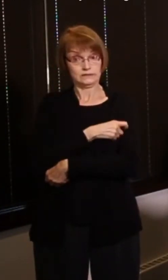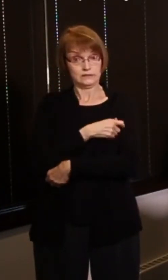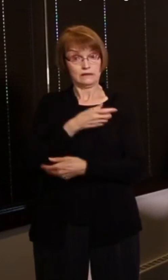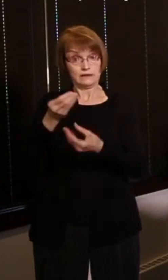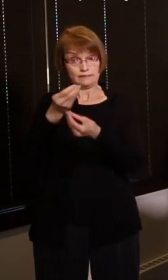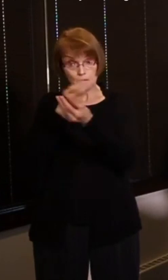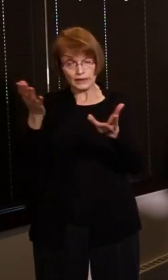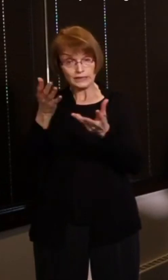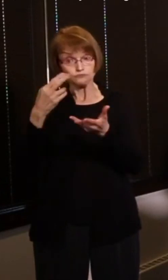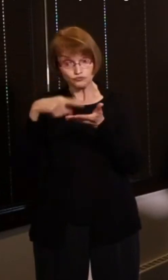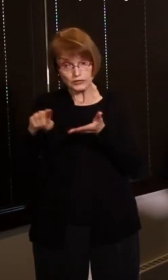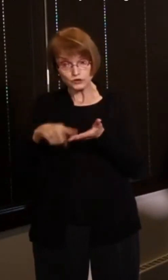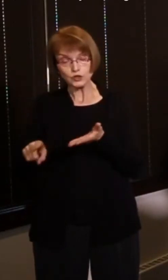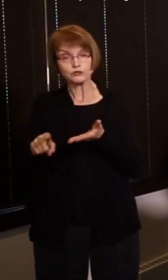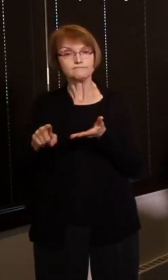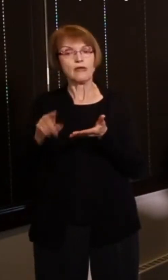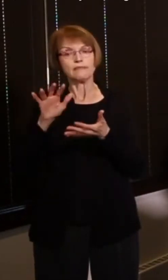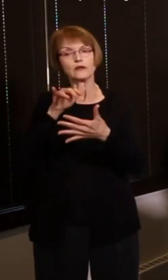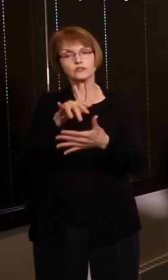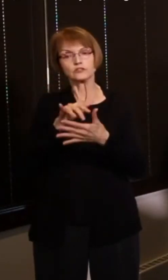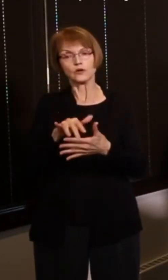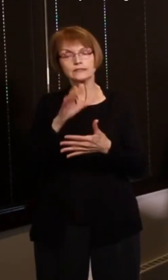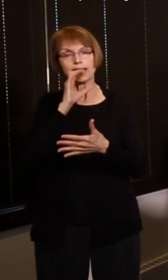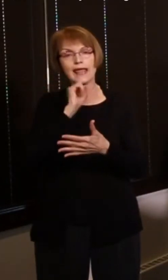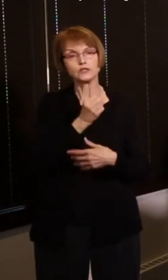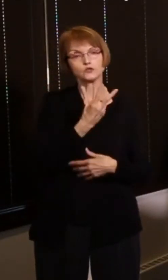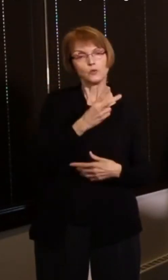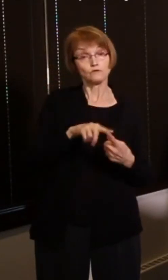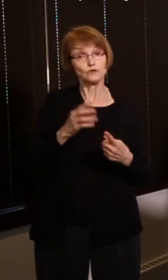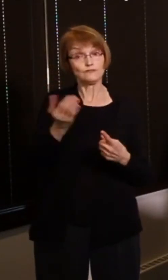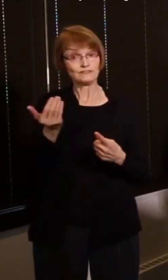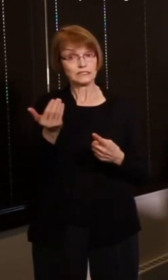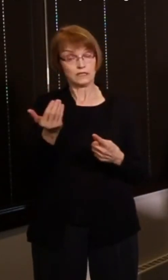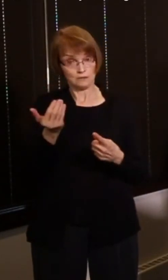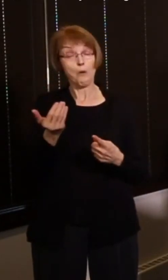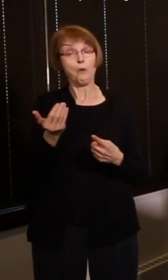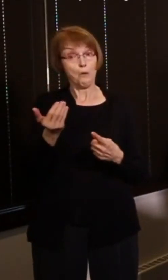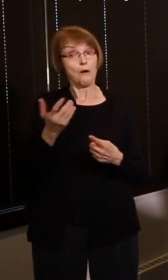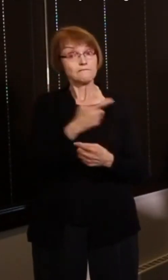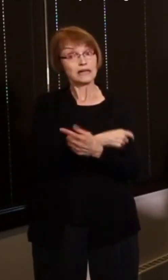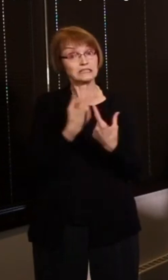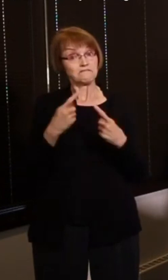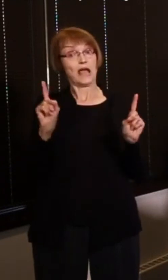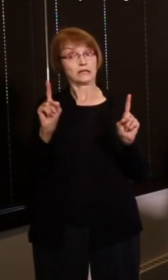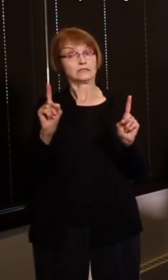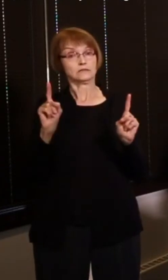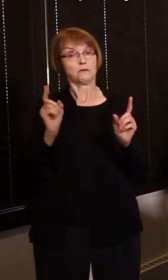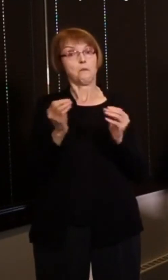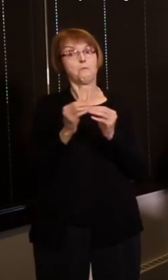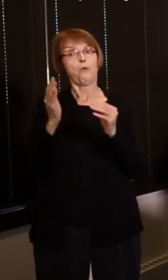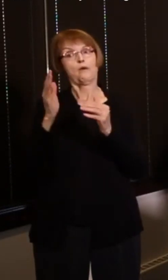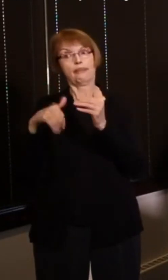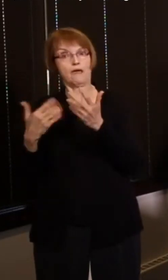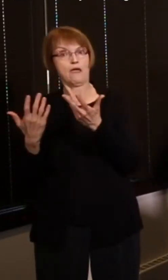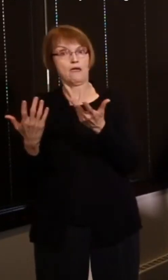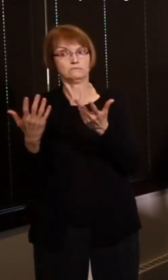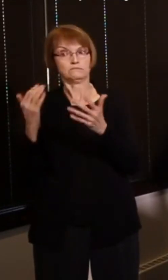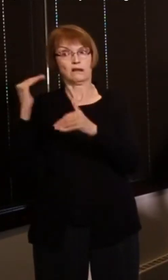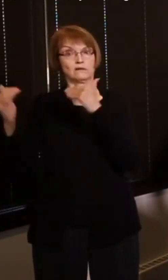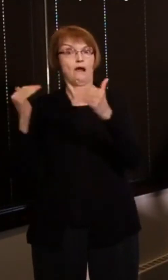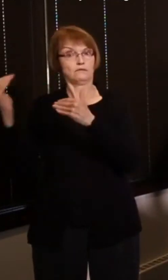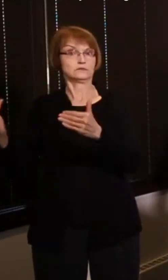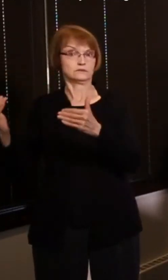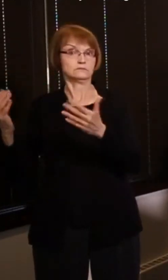their studies from 12 to 15-year-old that it's extremely effective, and even more so than in